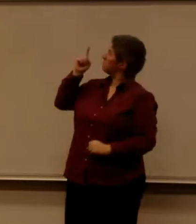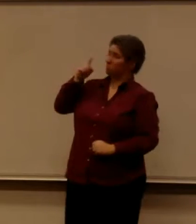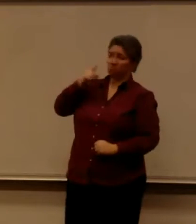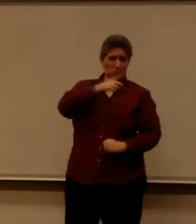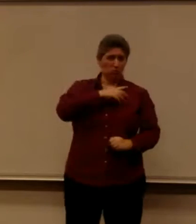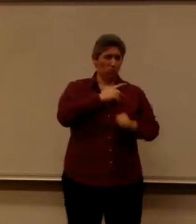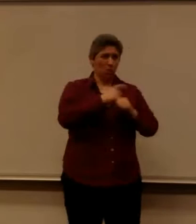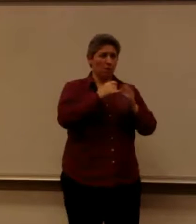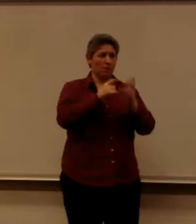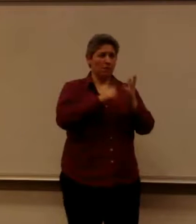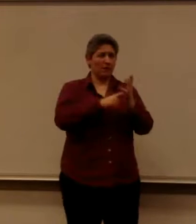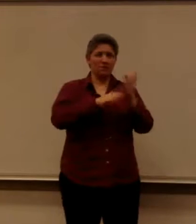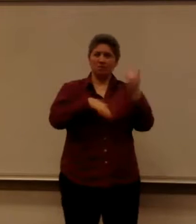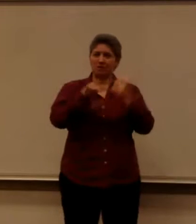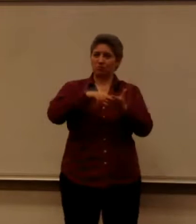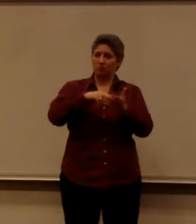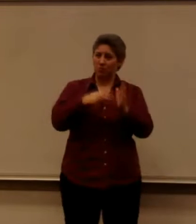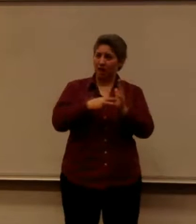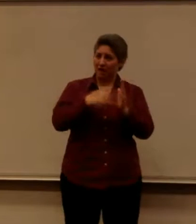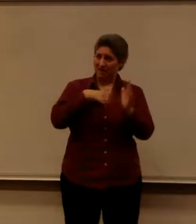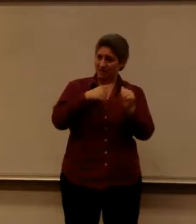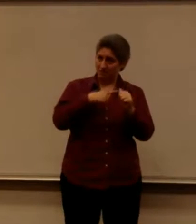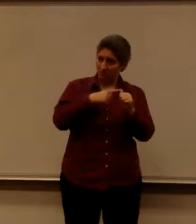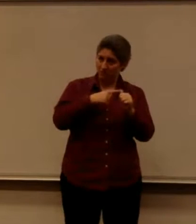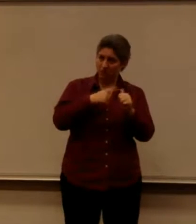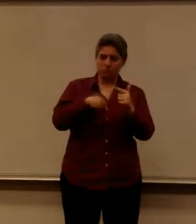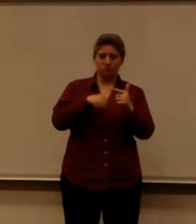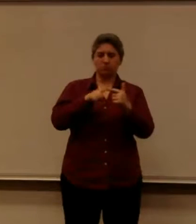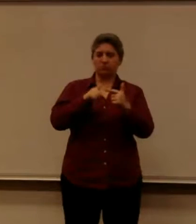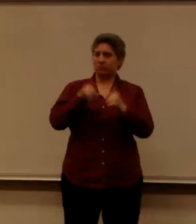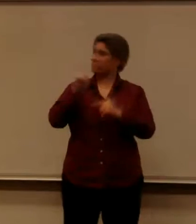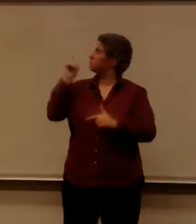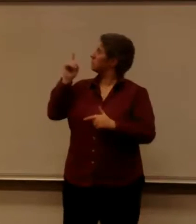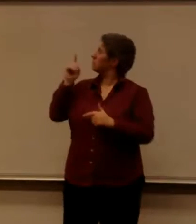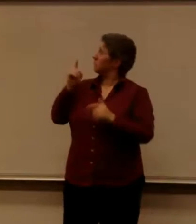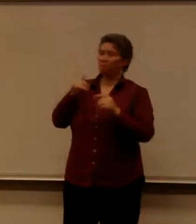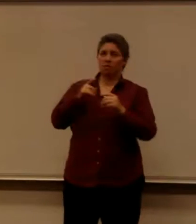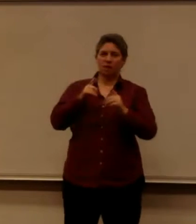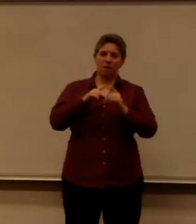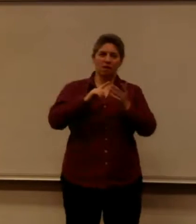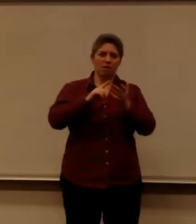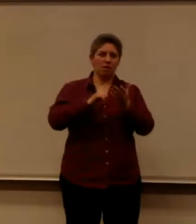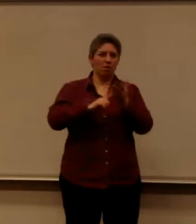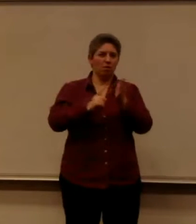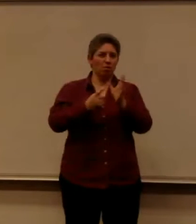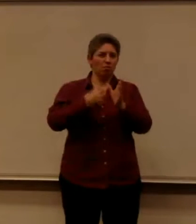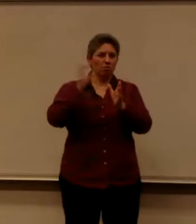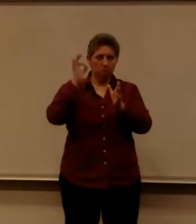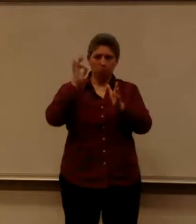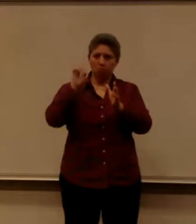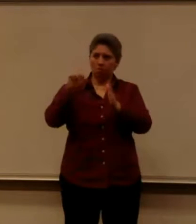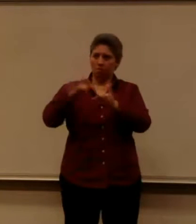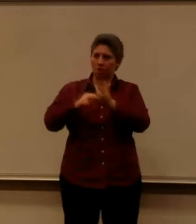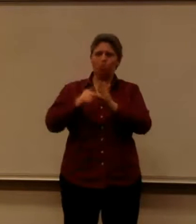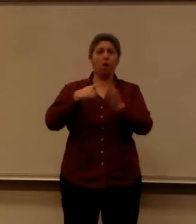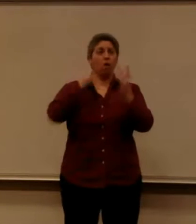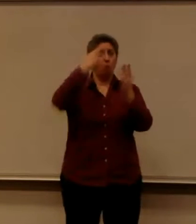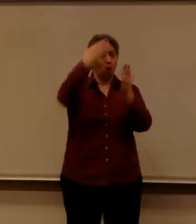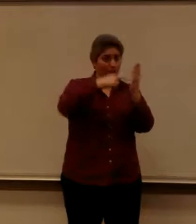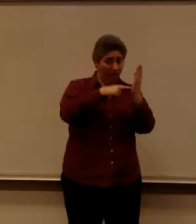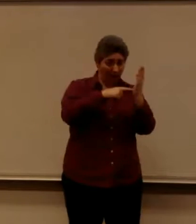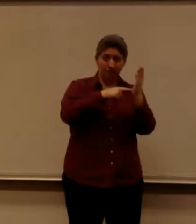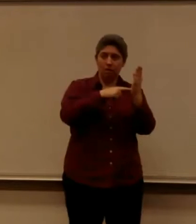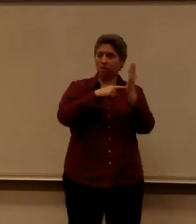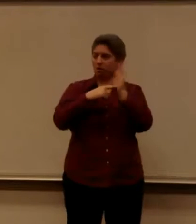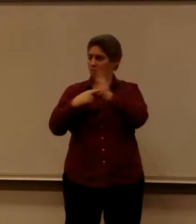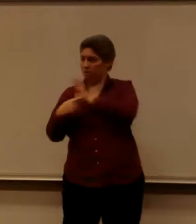These three foundations of the support the Act. First of all, will be the ESL National Plan. Then the authorities plan, so the